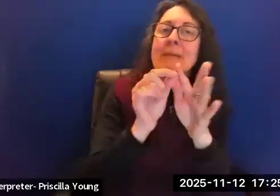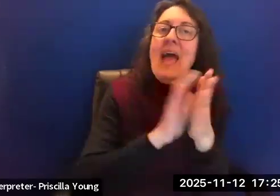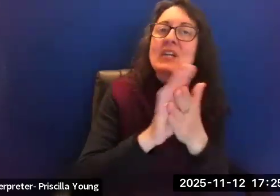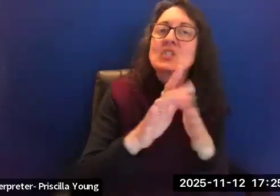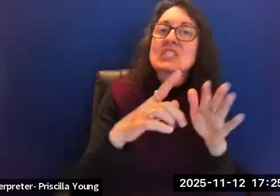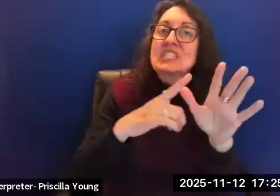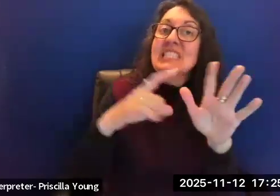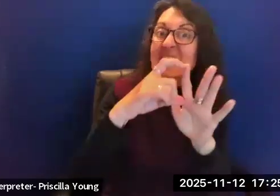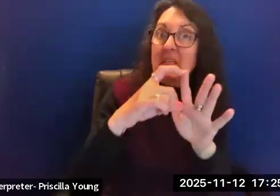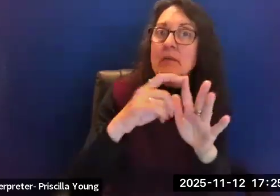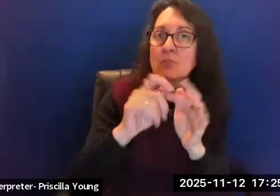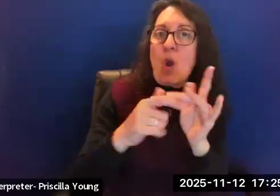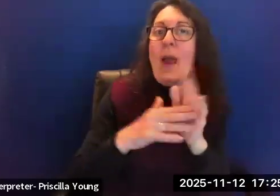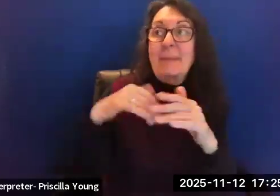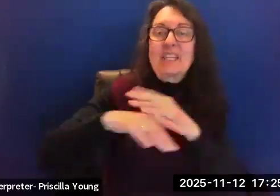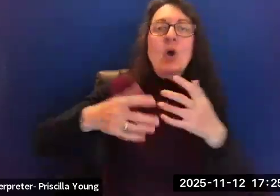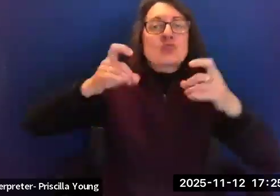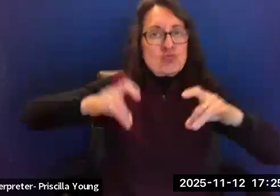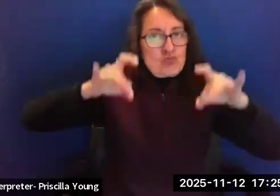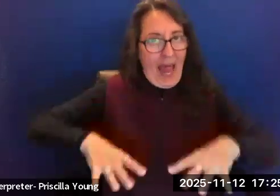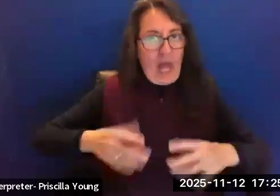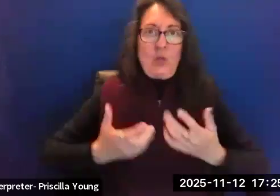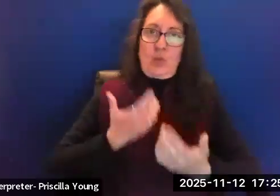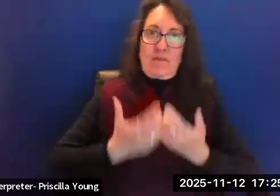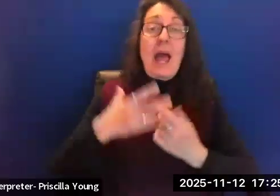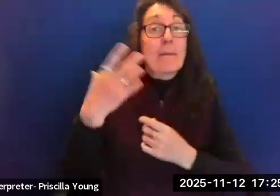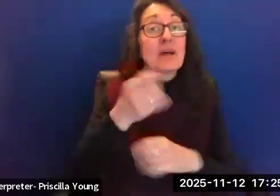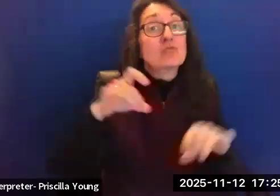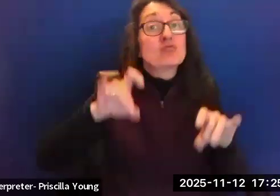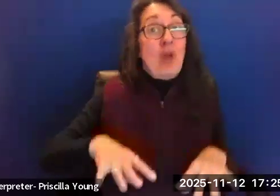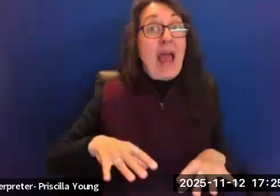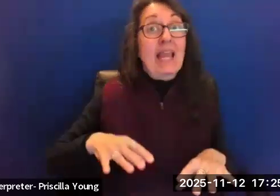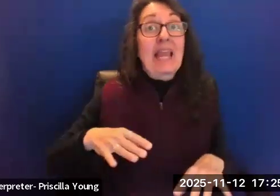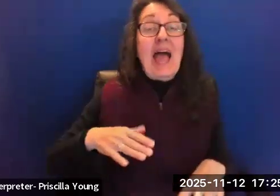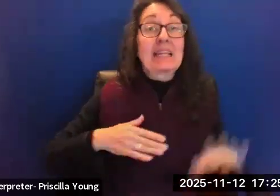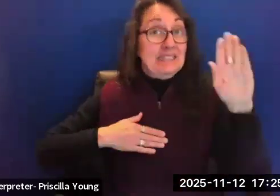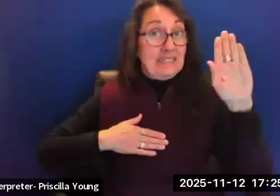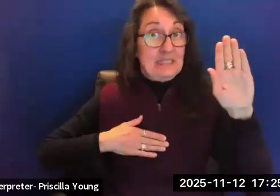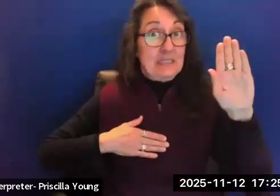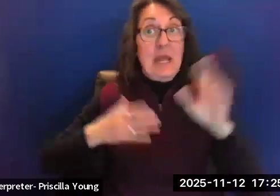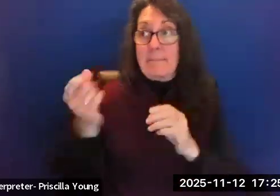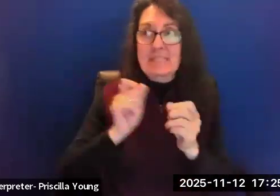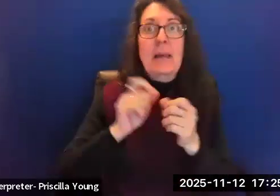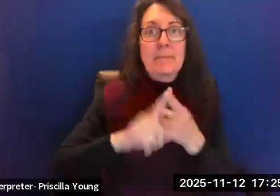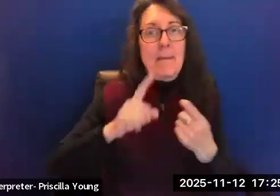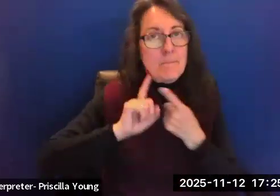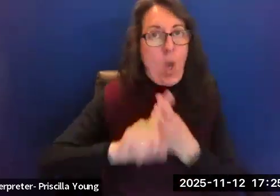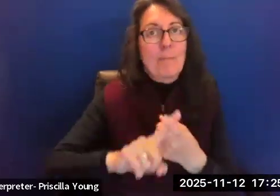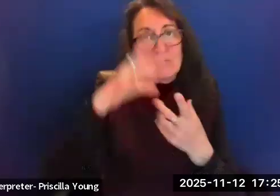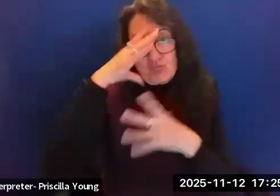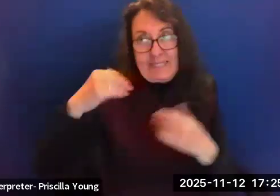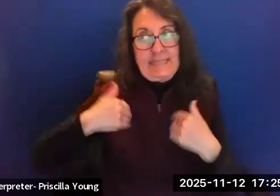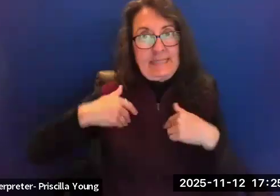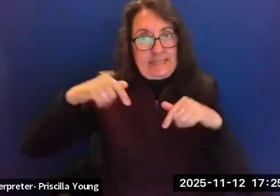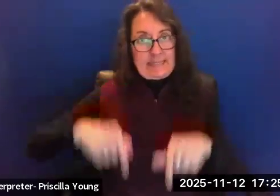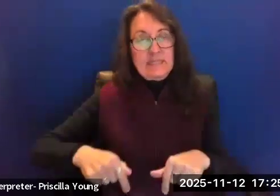university, be an Australian citizen or permanent resident, have at least 1 year of